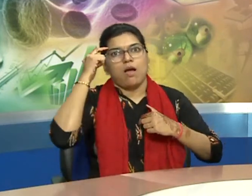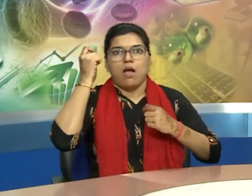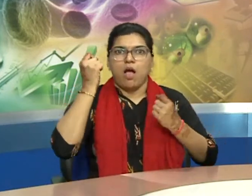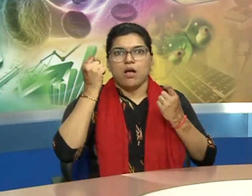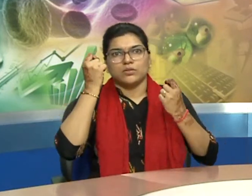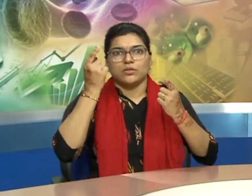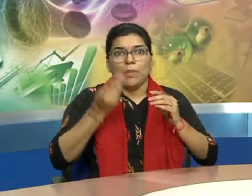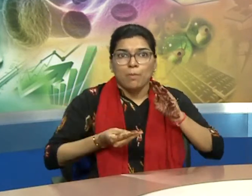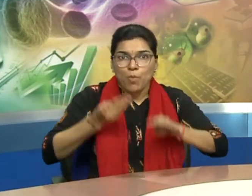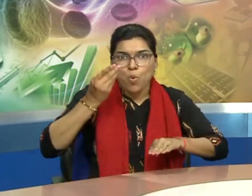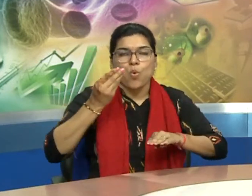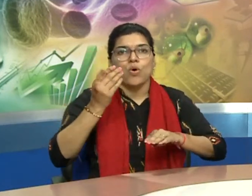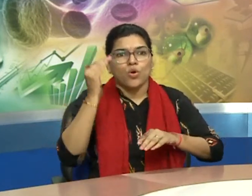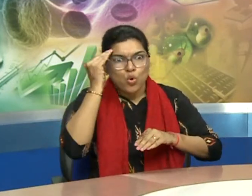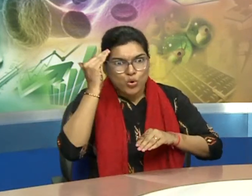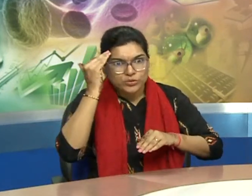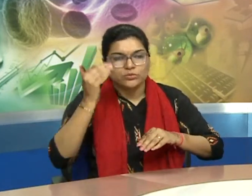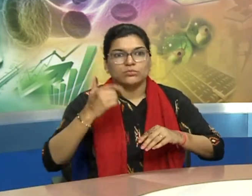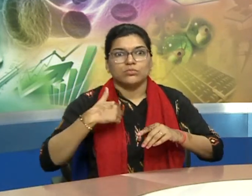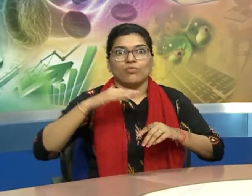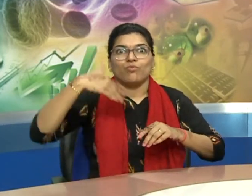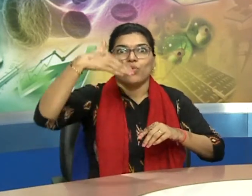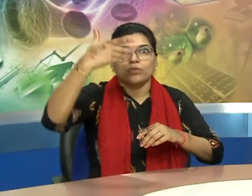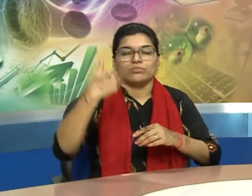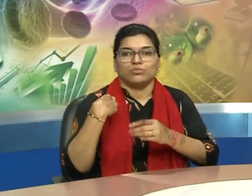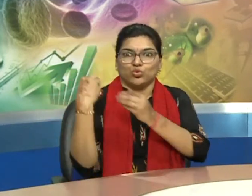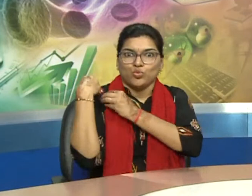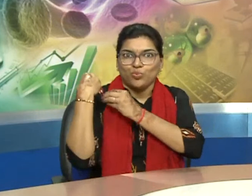knowledgeable, and responsible citizen,